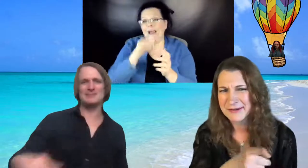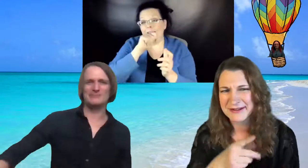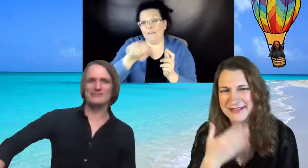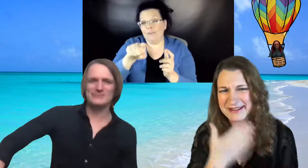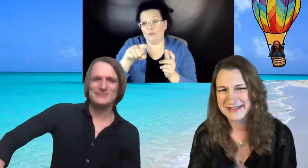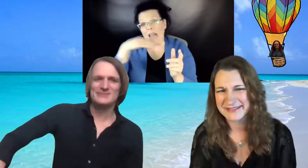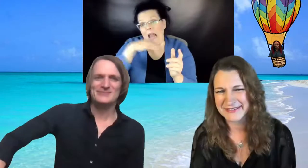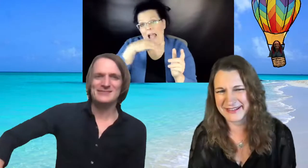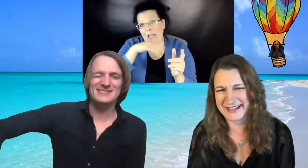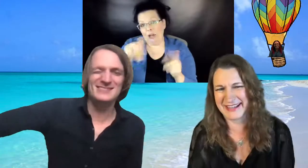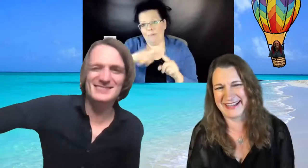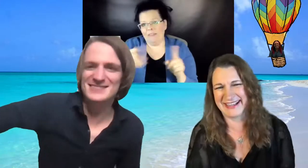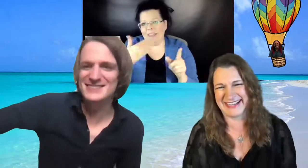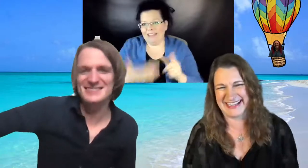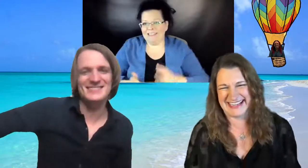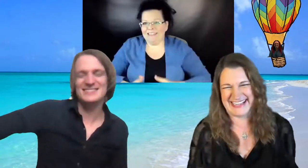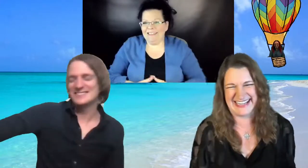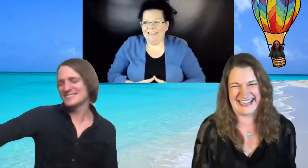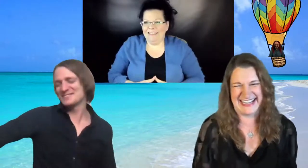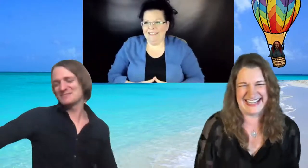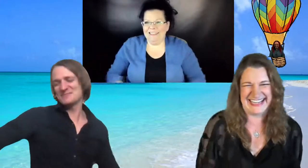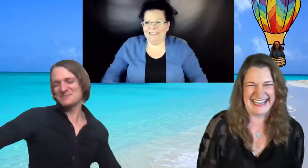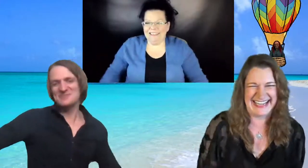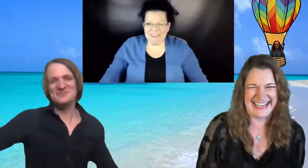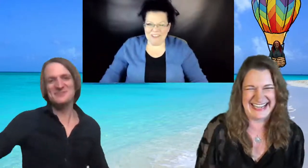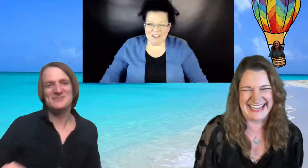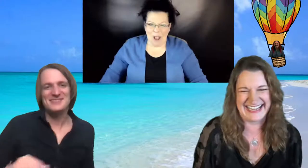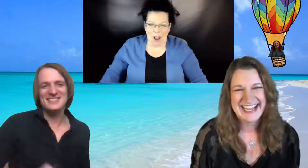liar, but thank you.